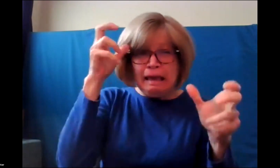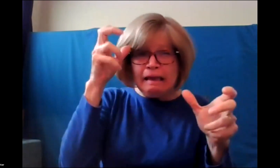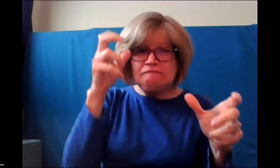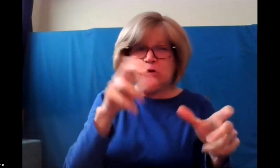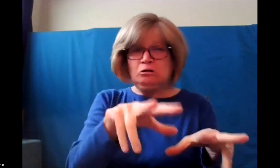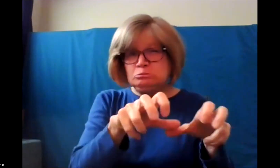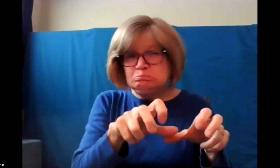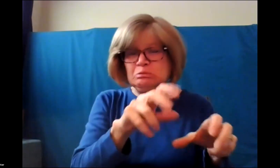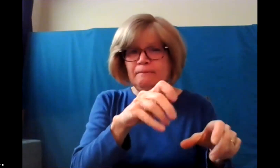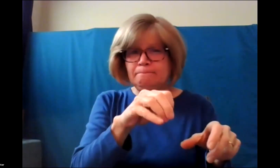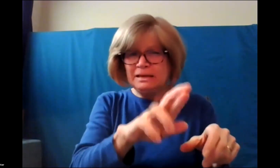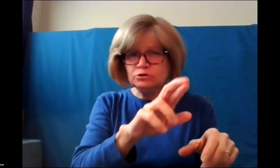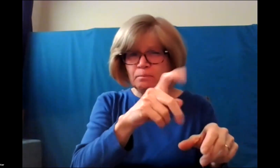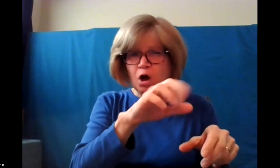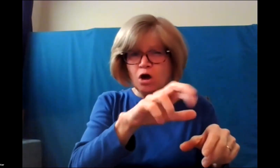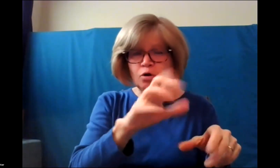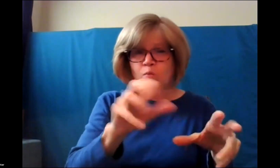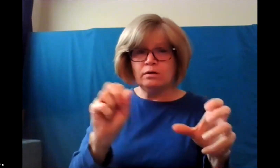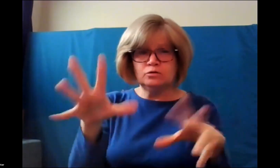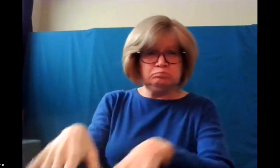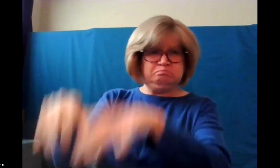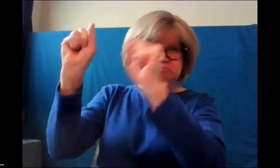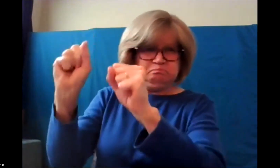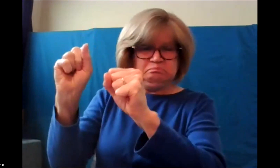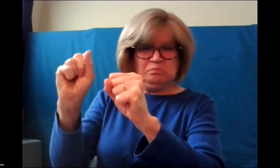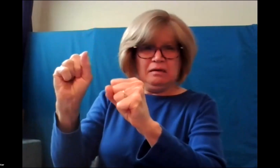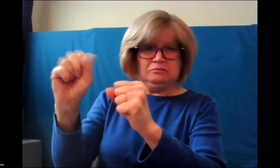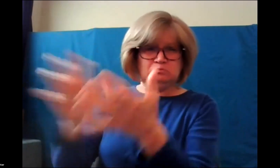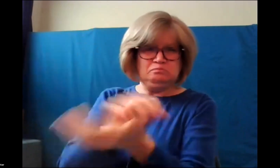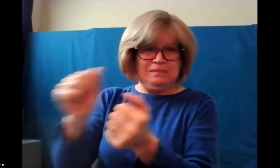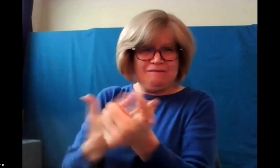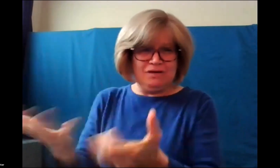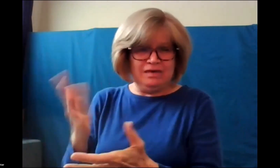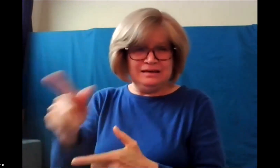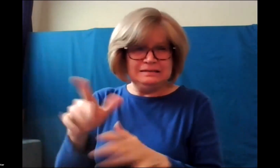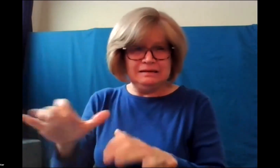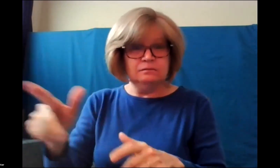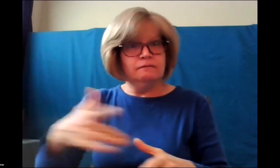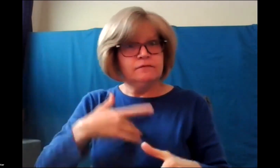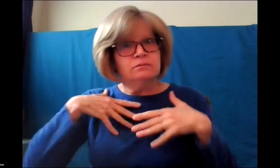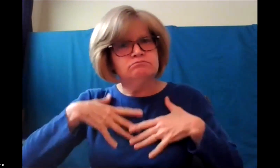and greedy Mr. Potter. Who wouldn't be depressed?